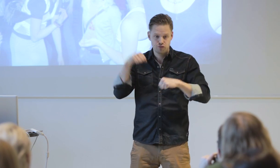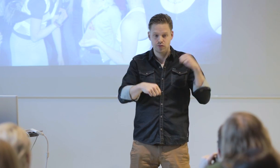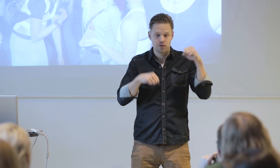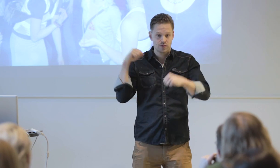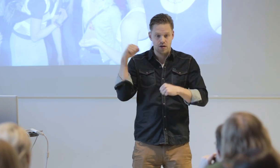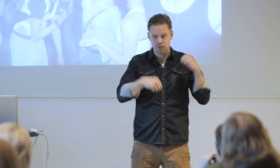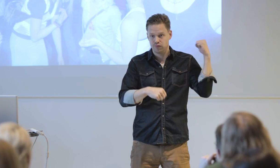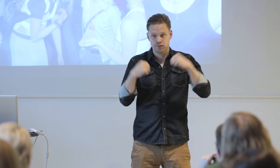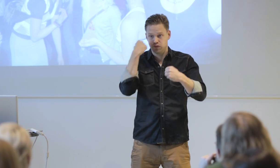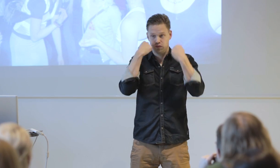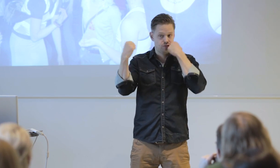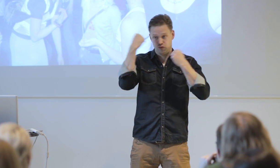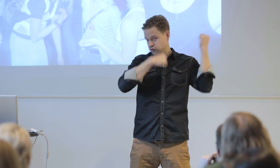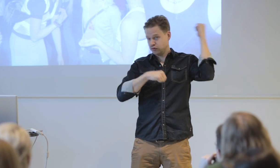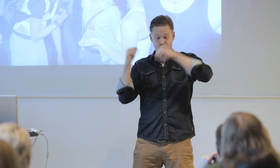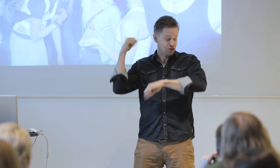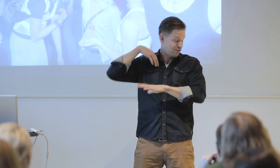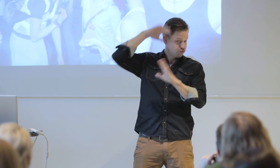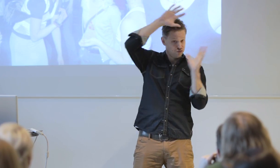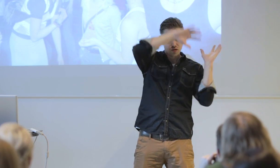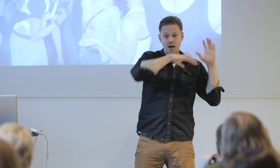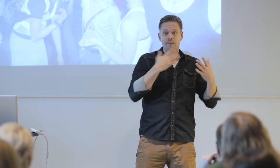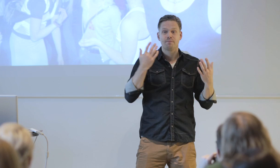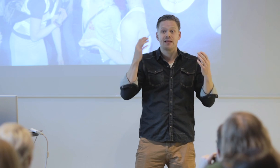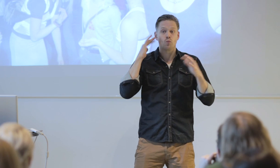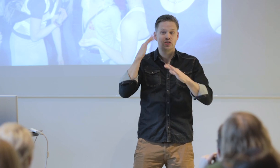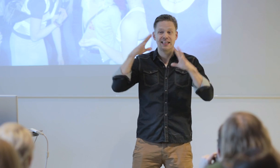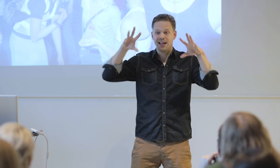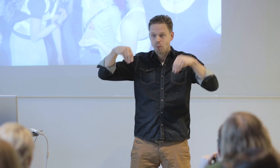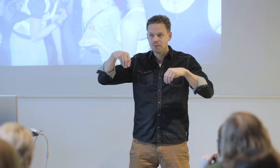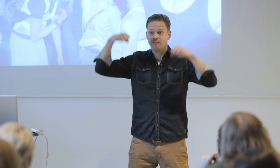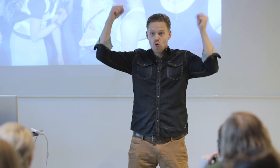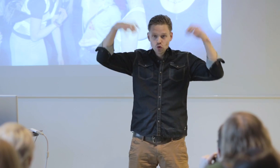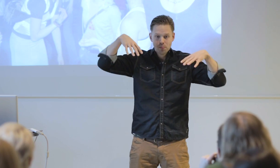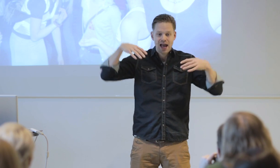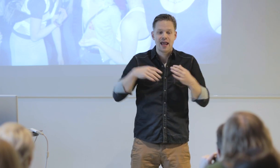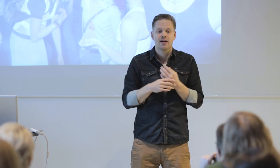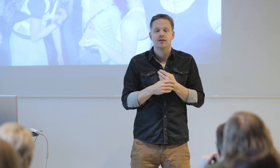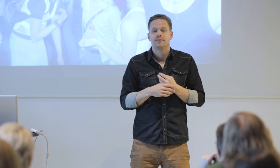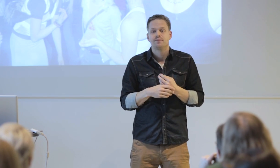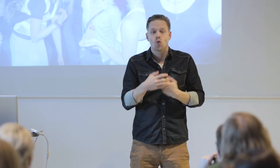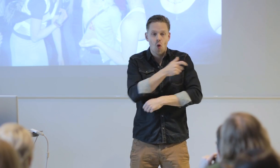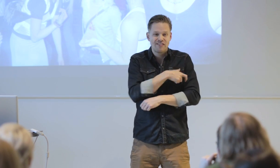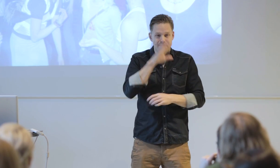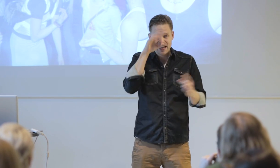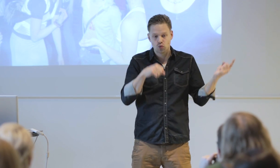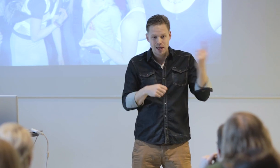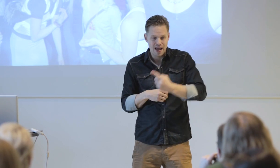guys starting to hit me. And they were just beating me up. And all the music went down, all the lights came up,